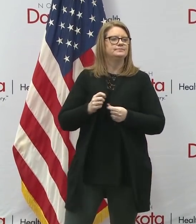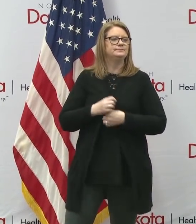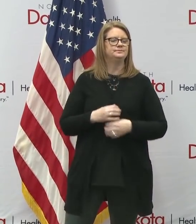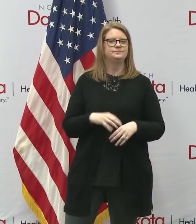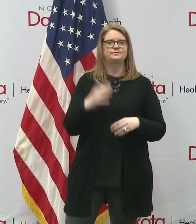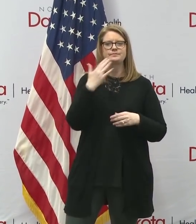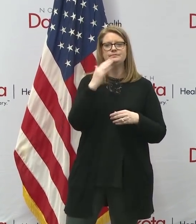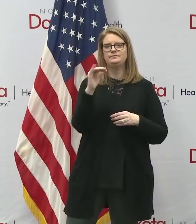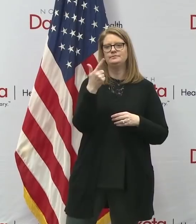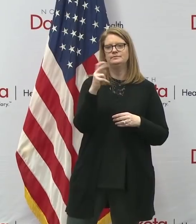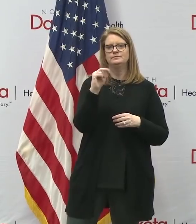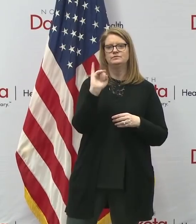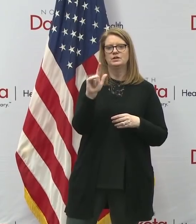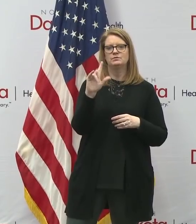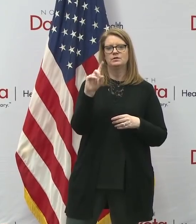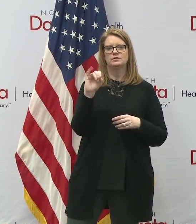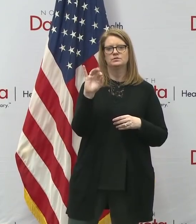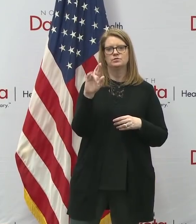Thank you, General Dohrmann.